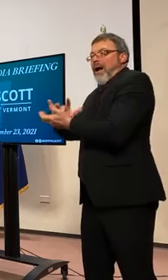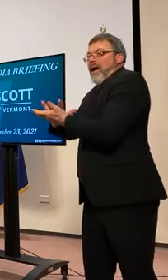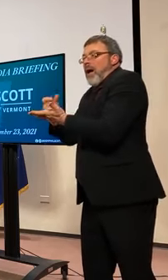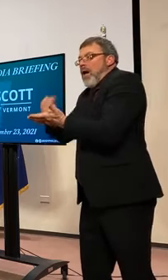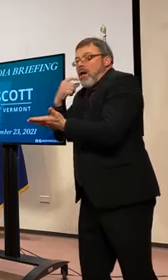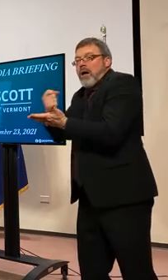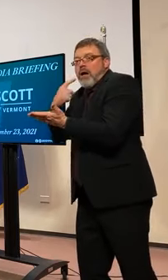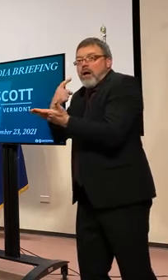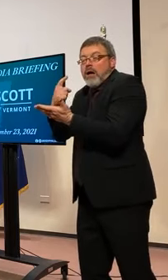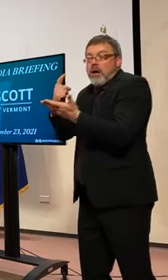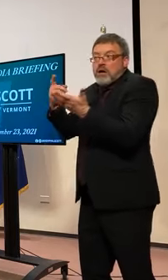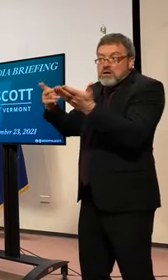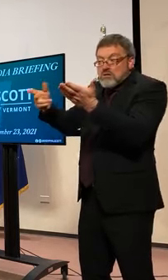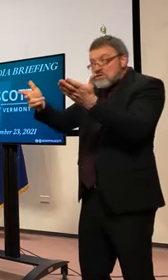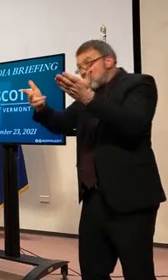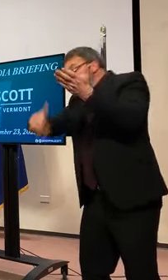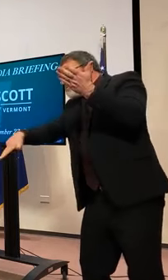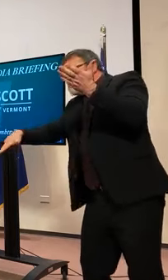of weeks.